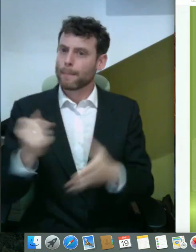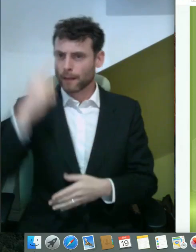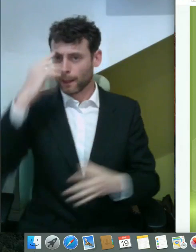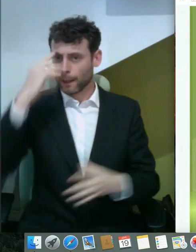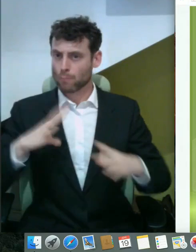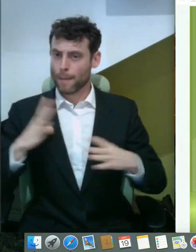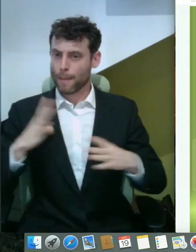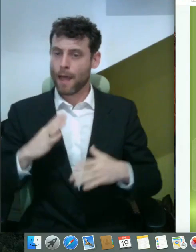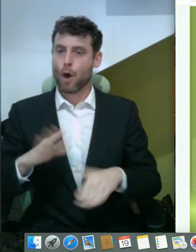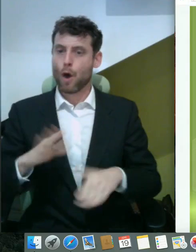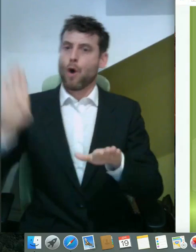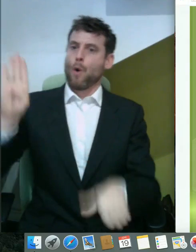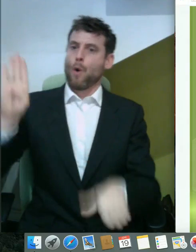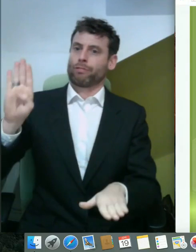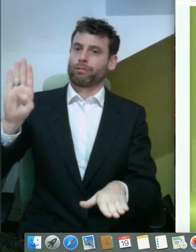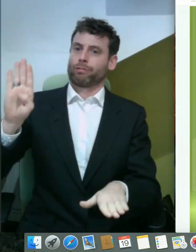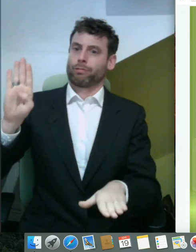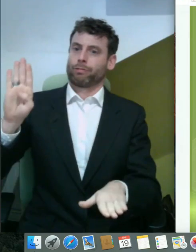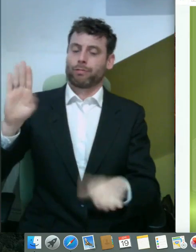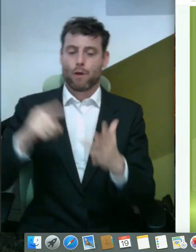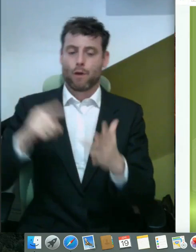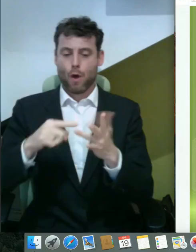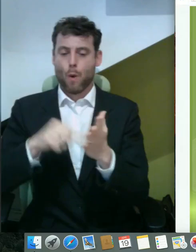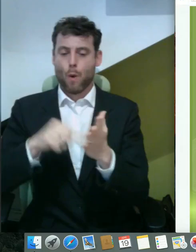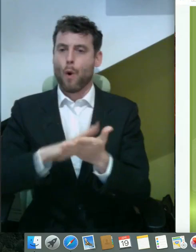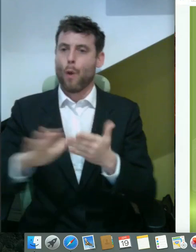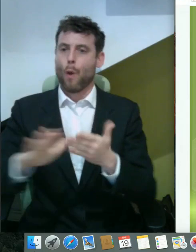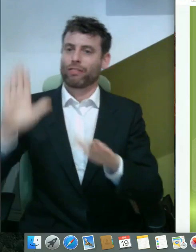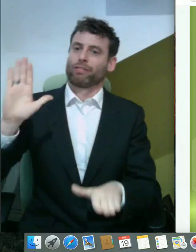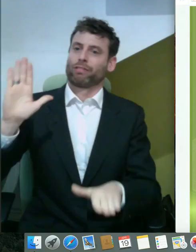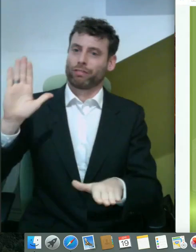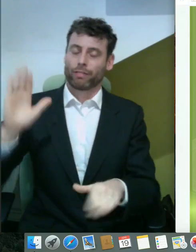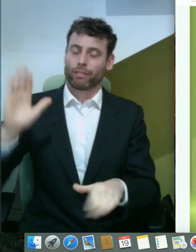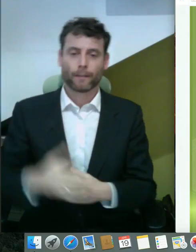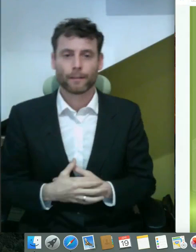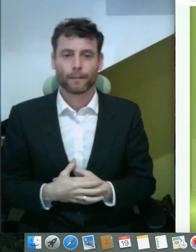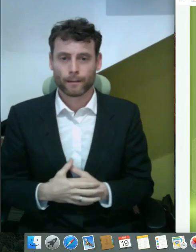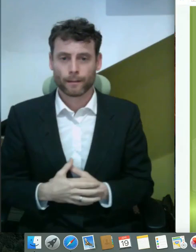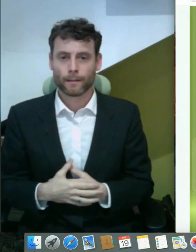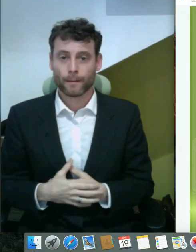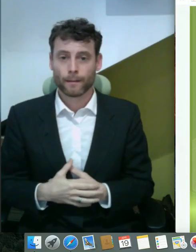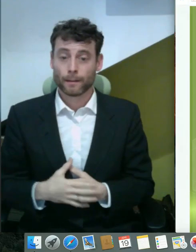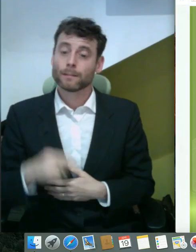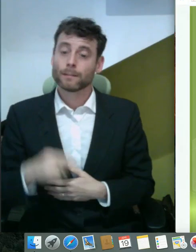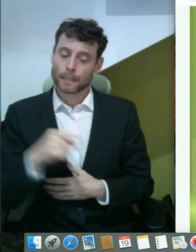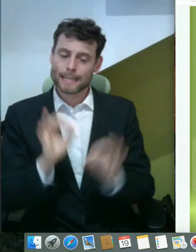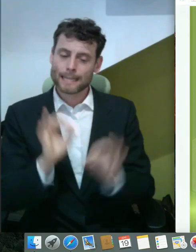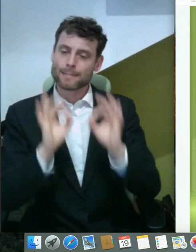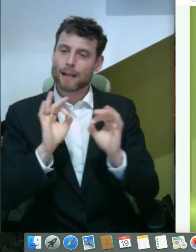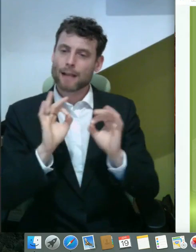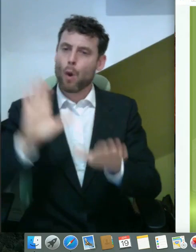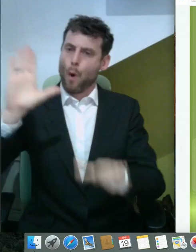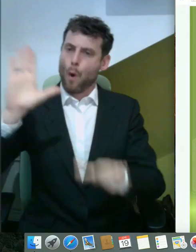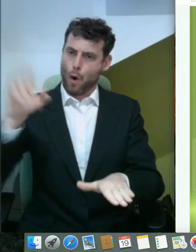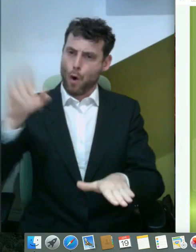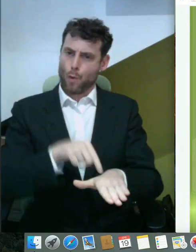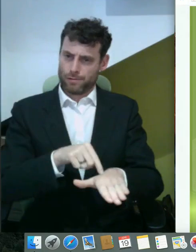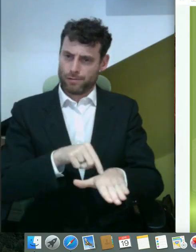oath. There's a special oath to be taken by the court interpreters,